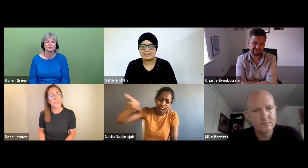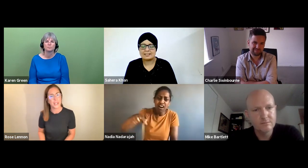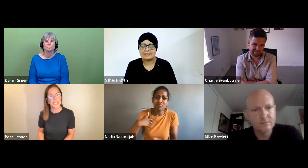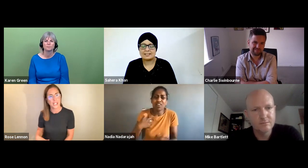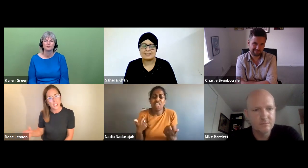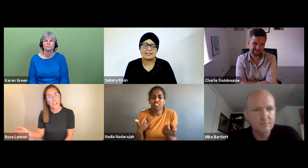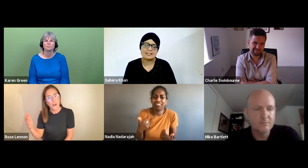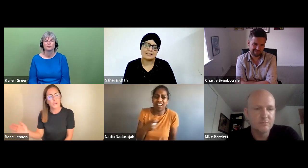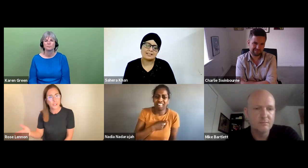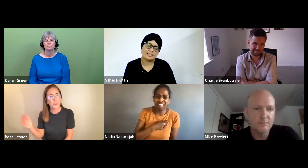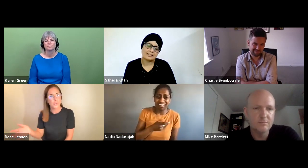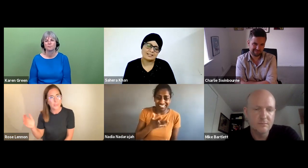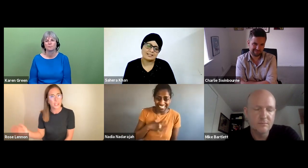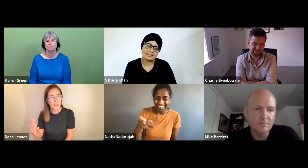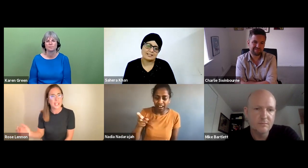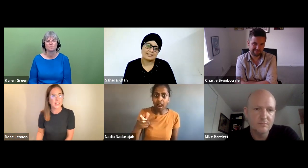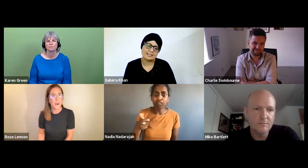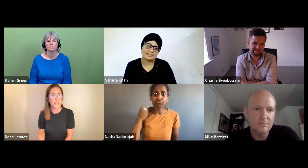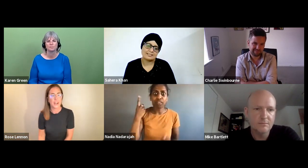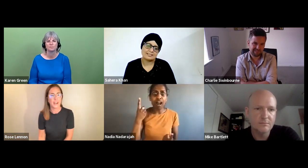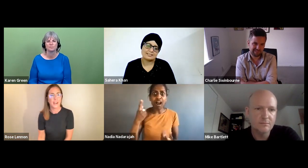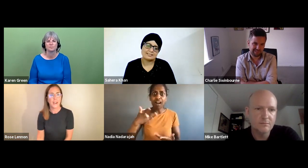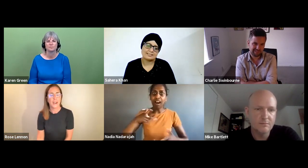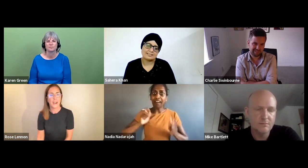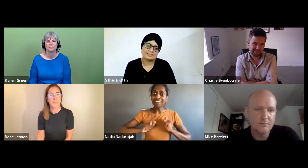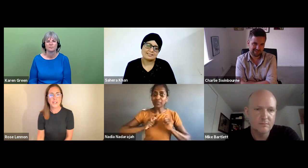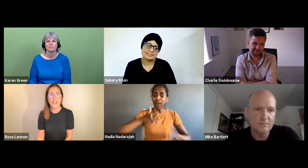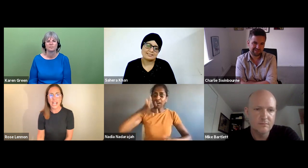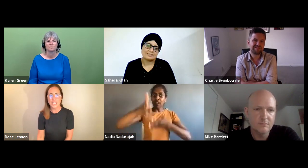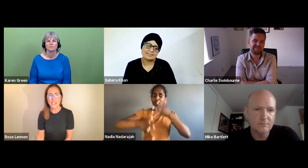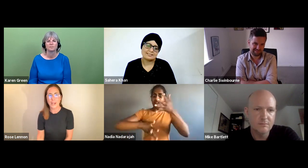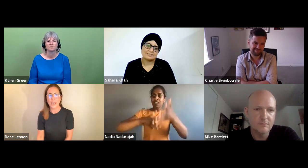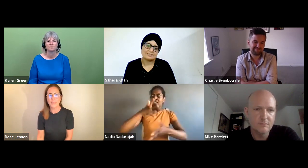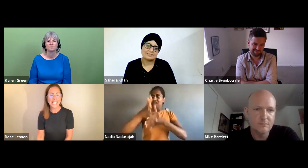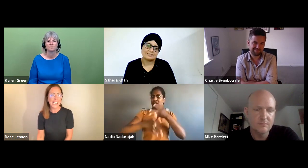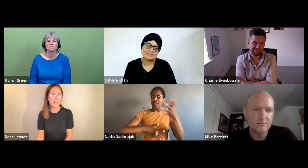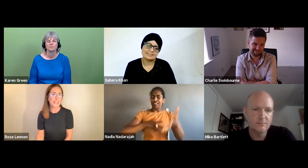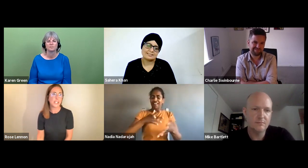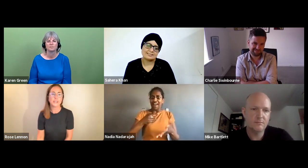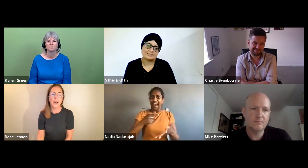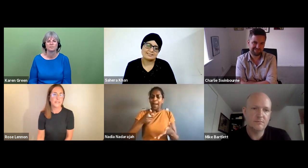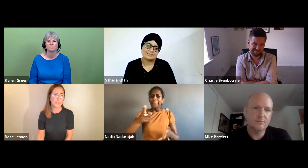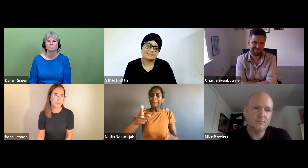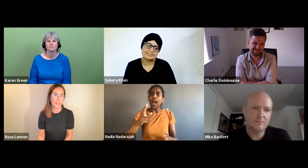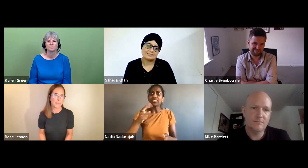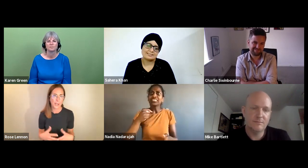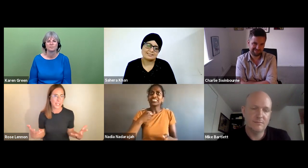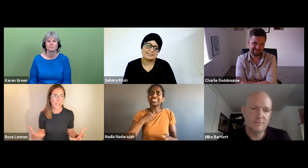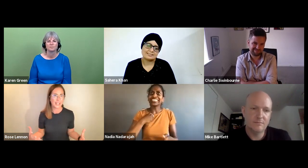pushed me and said, go do your work, but use an interpreter. And I was very anxious about that. But now I'm so comfortable with the process.